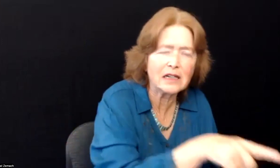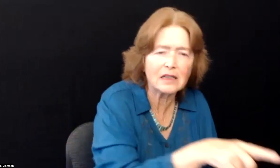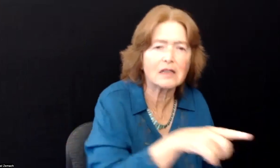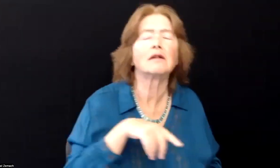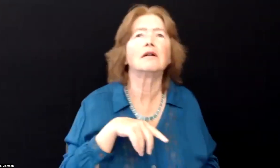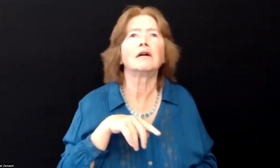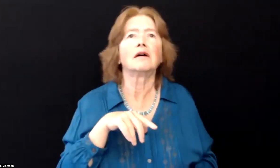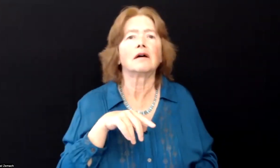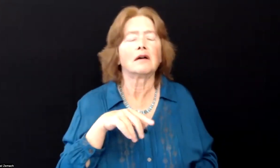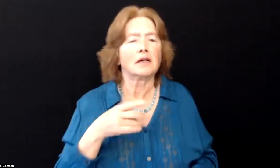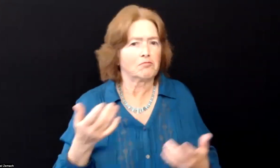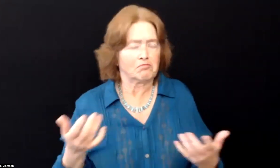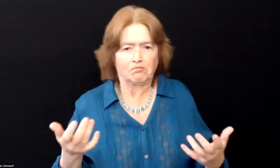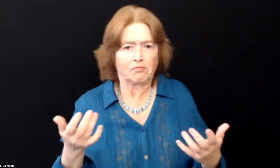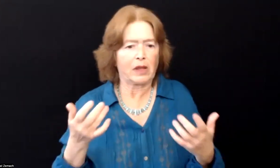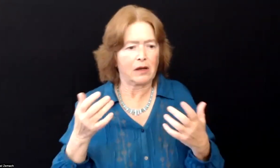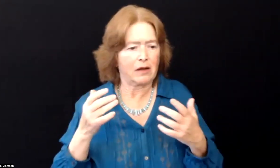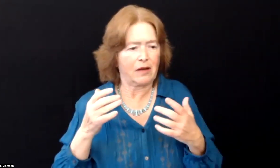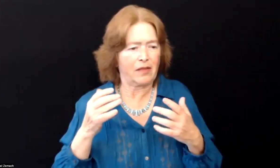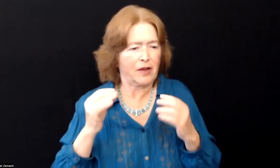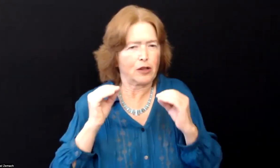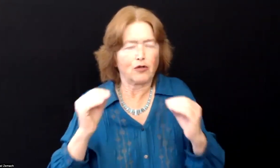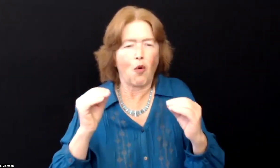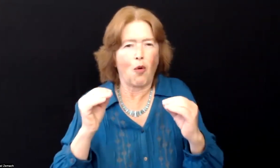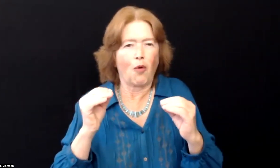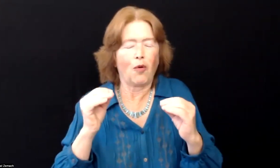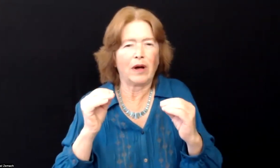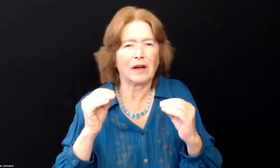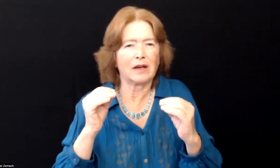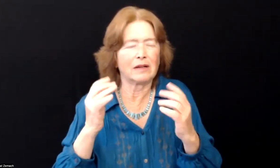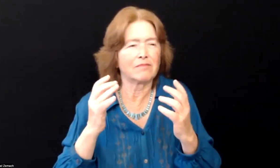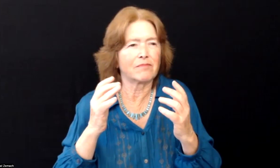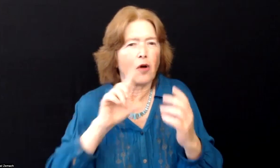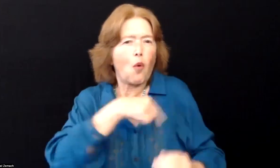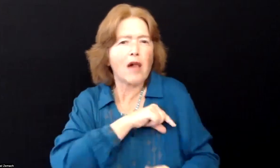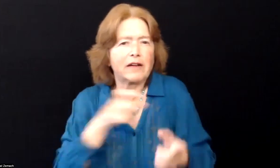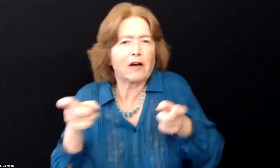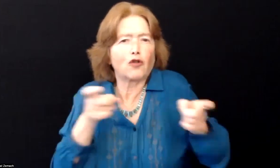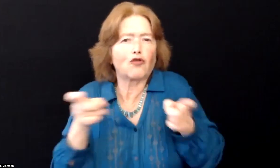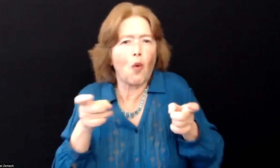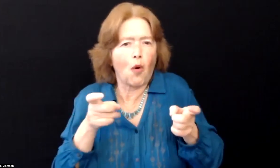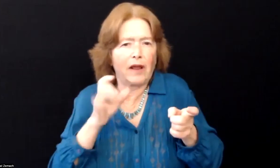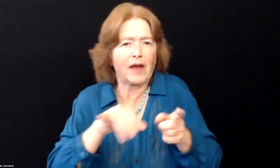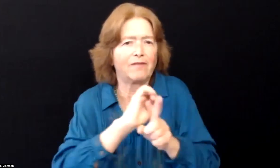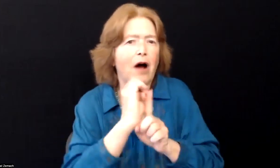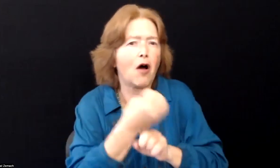really needs. There's no quality control in that